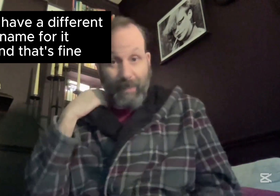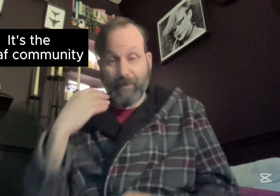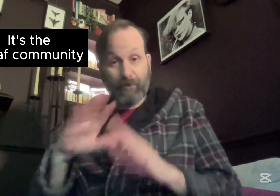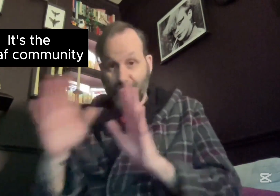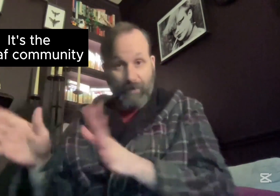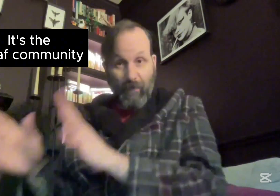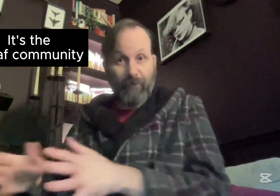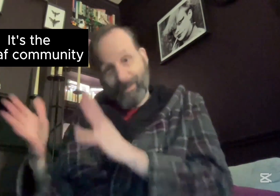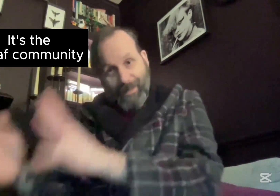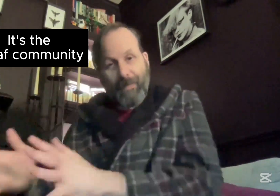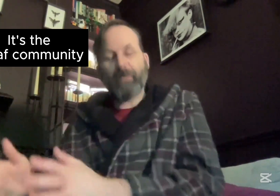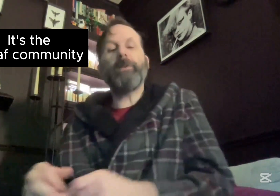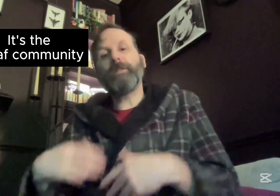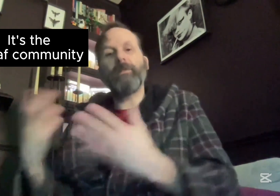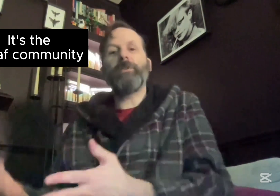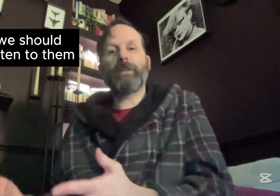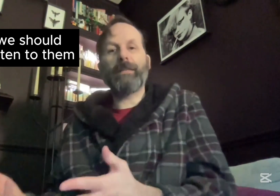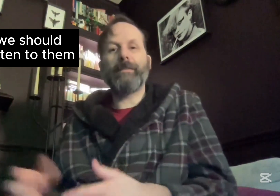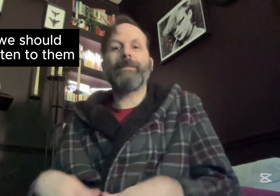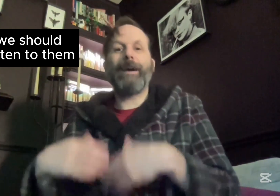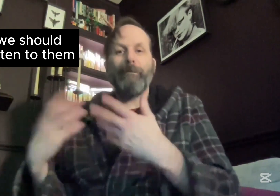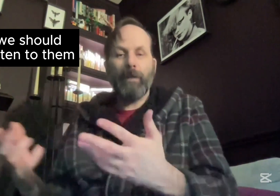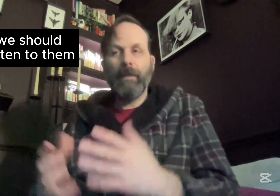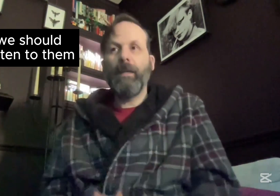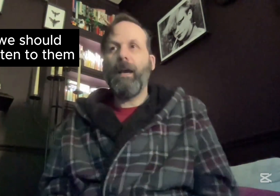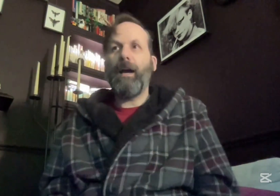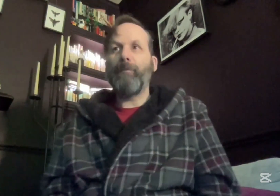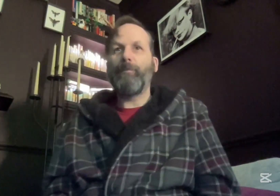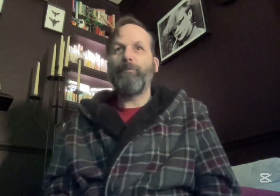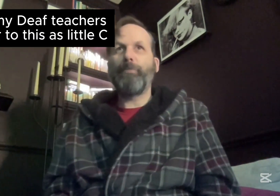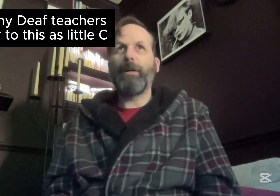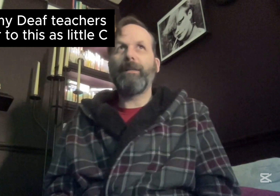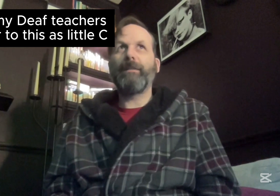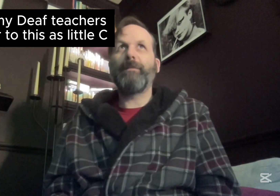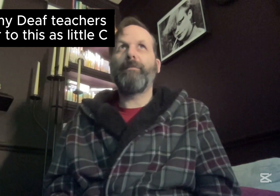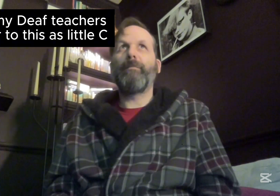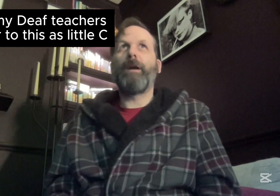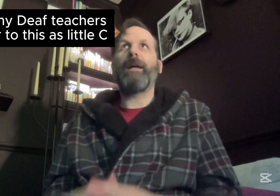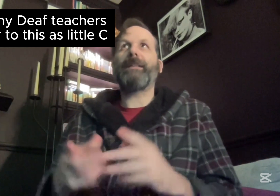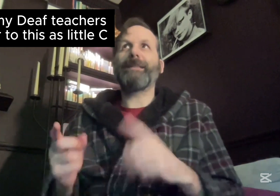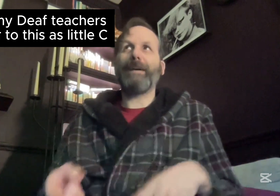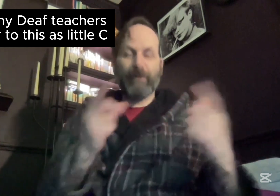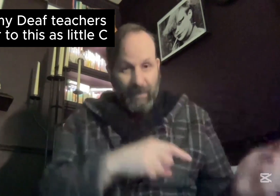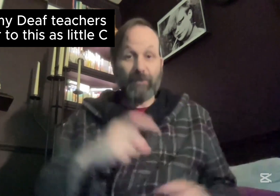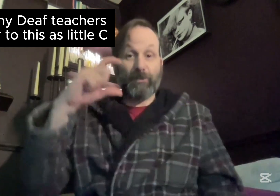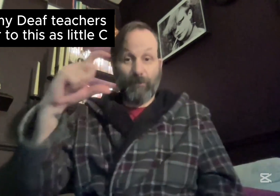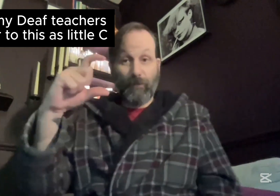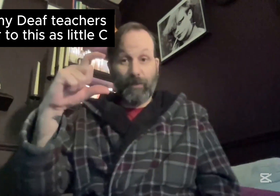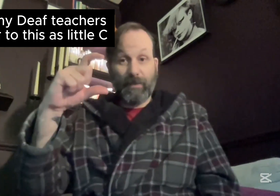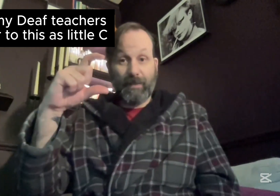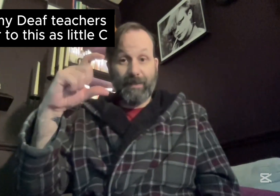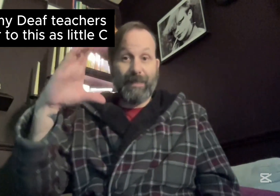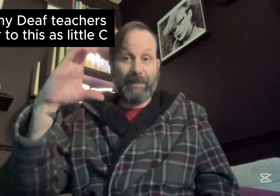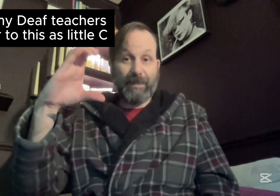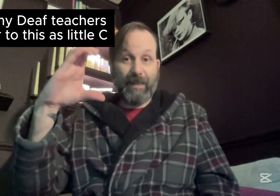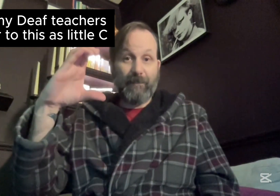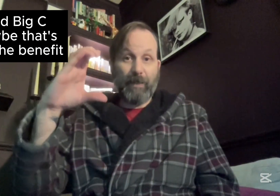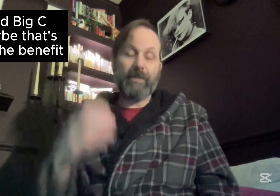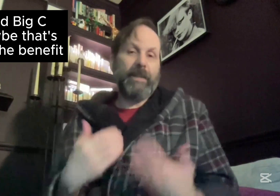That's, it's the deaf community. We should listen to them. But my deaf teachers refer to this as little c and big C.